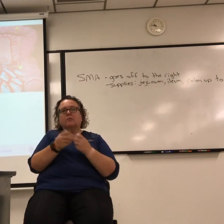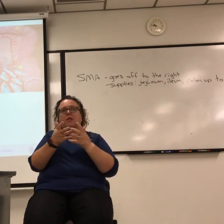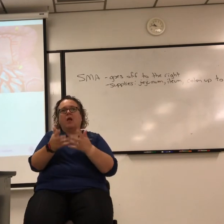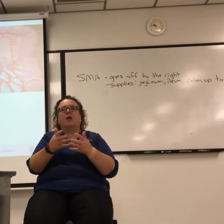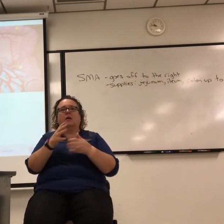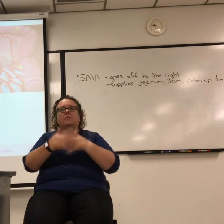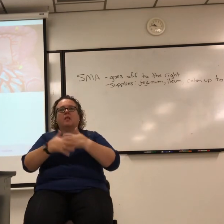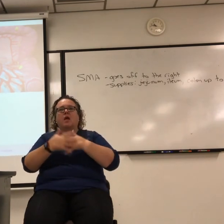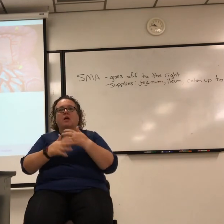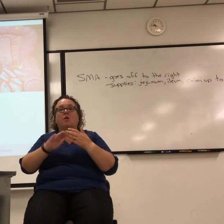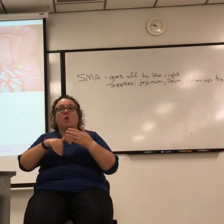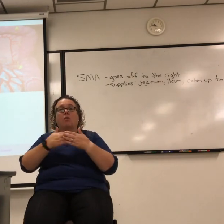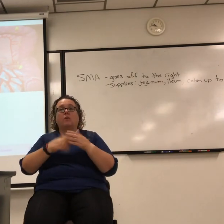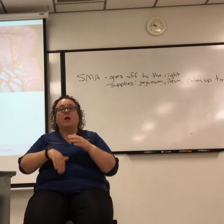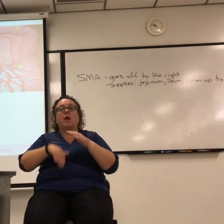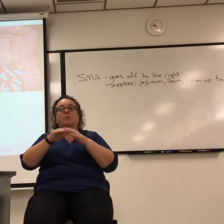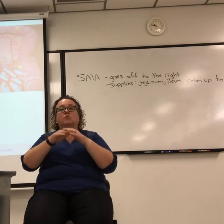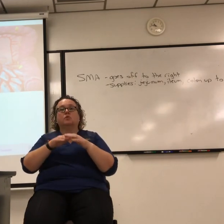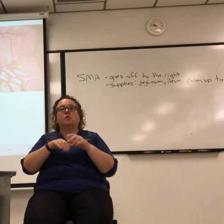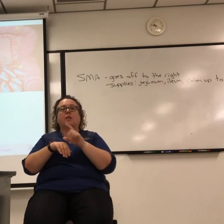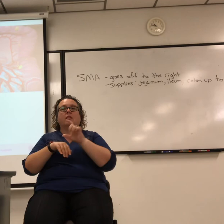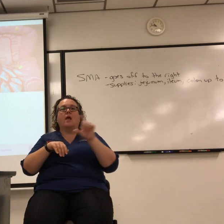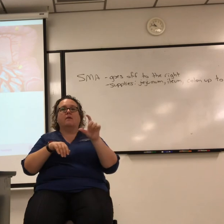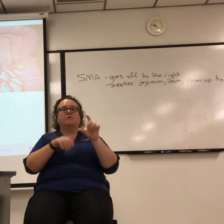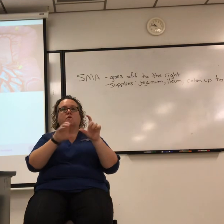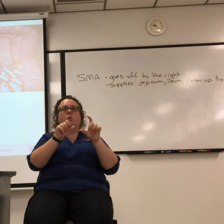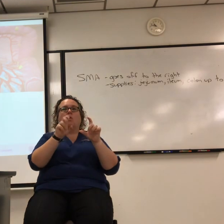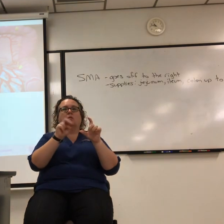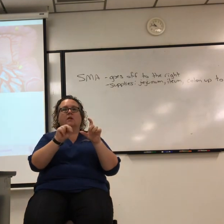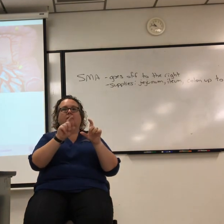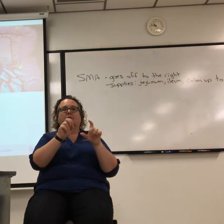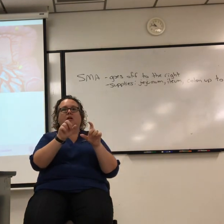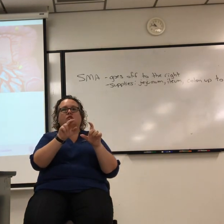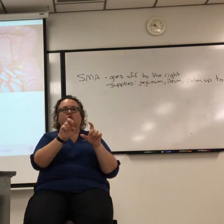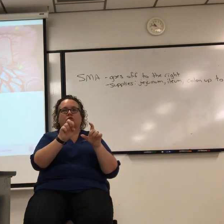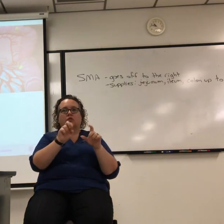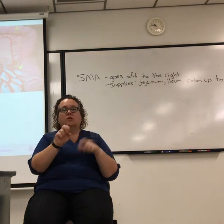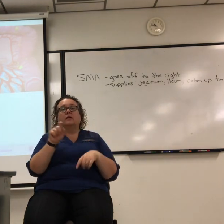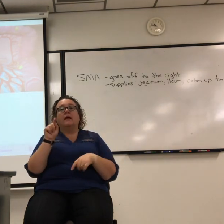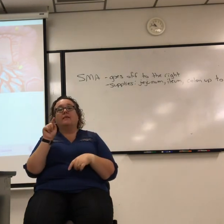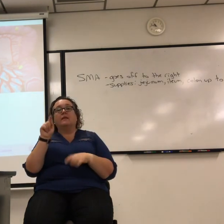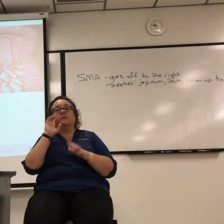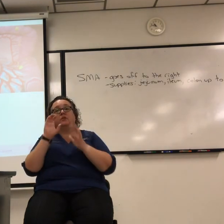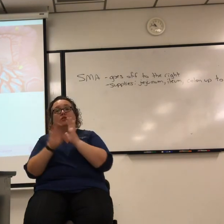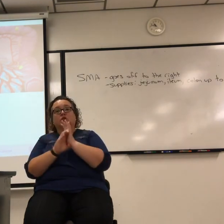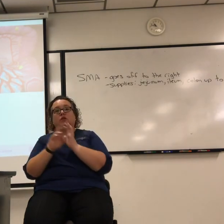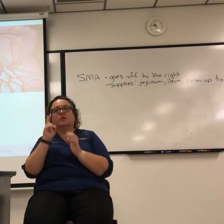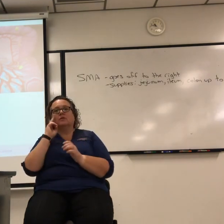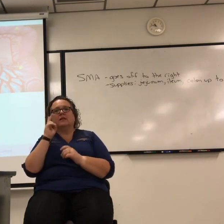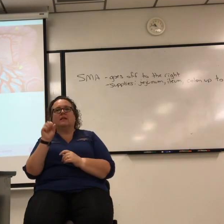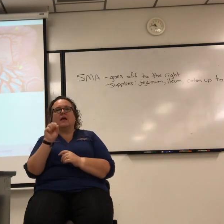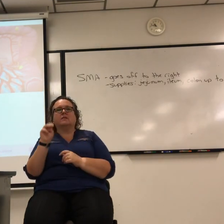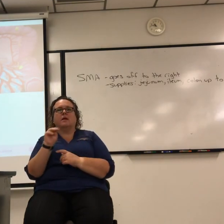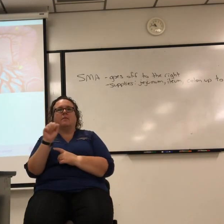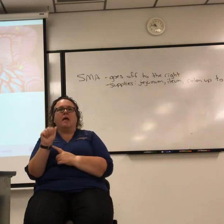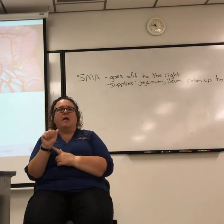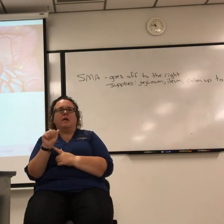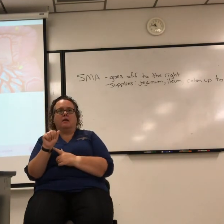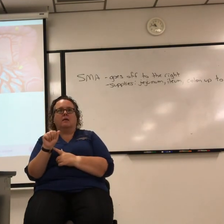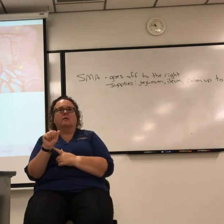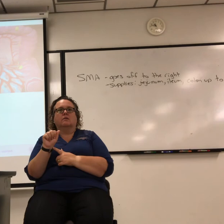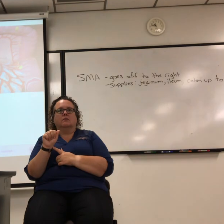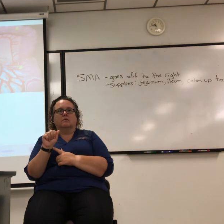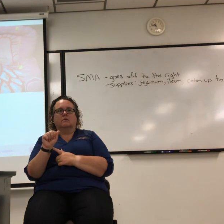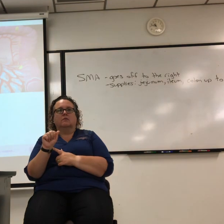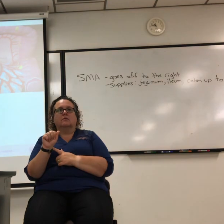way up to left colon flexure. On this picture here, here is the SMA. And